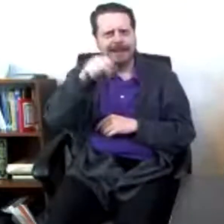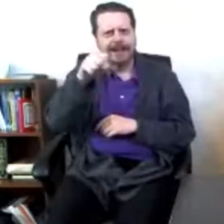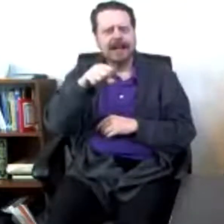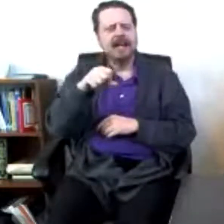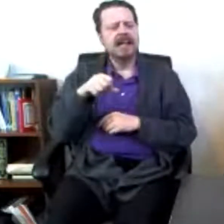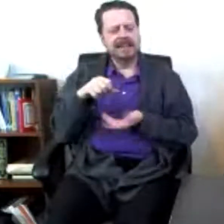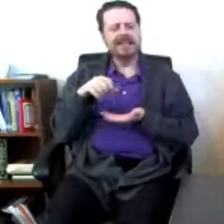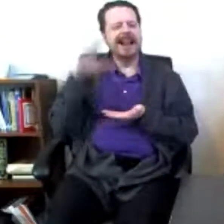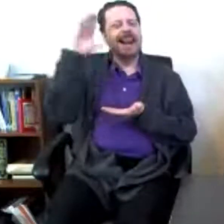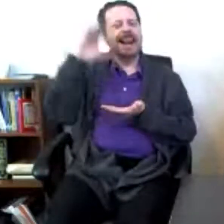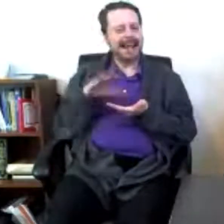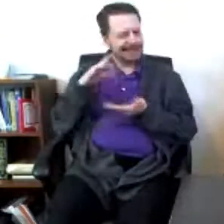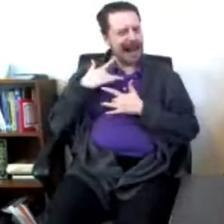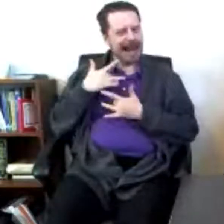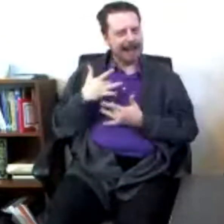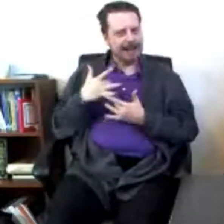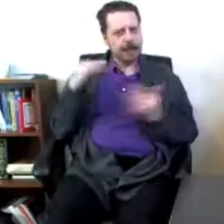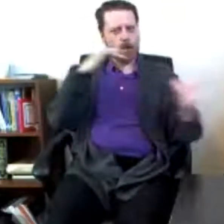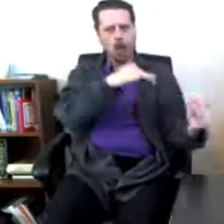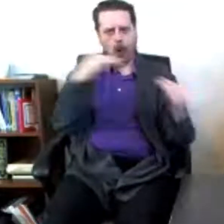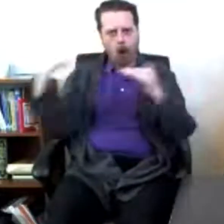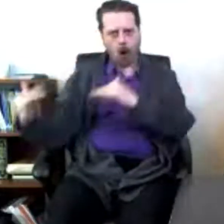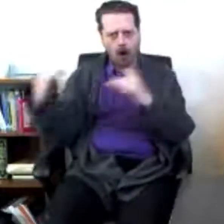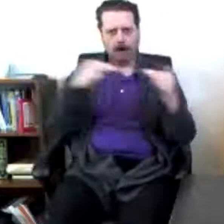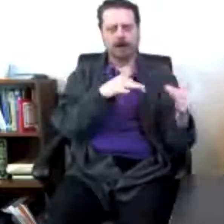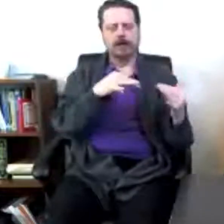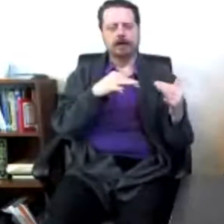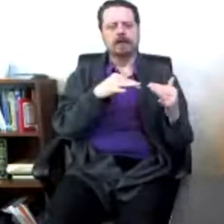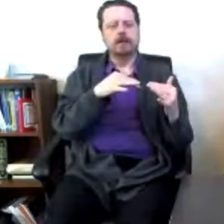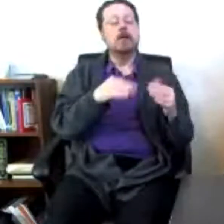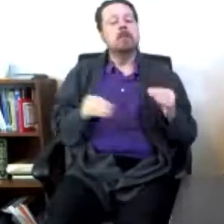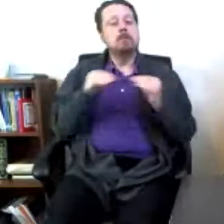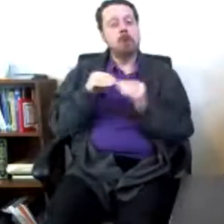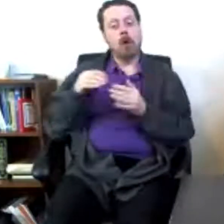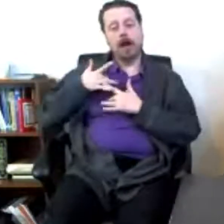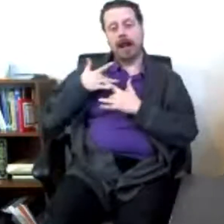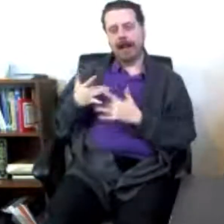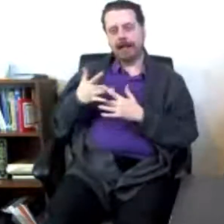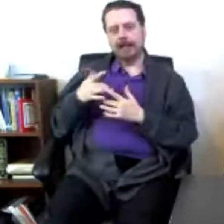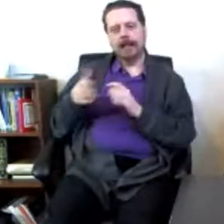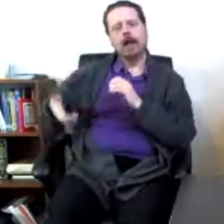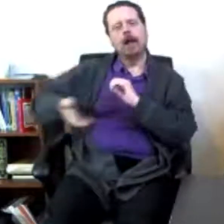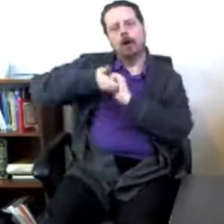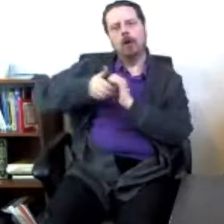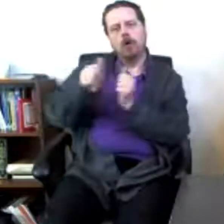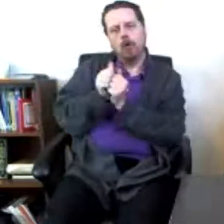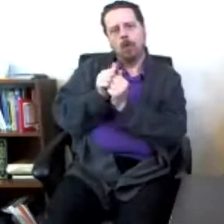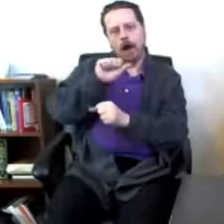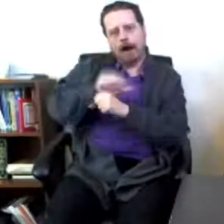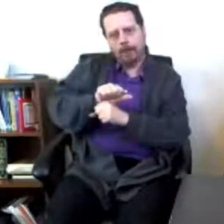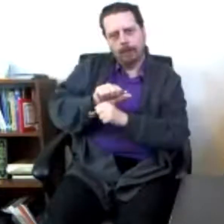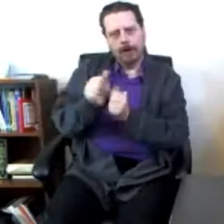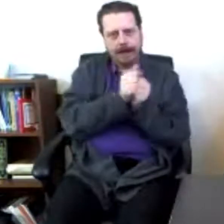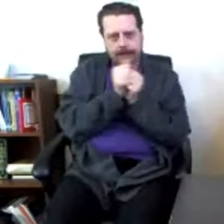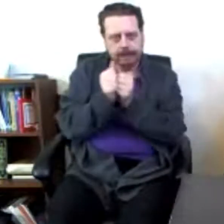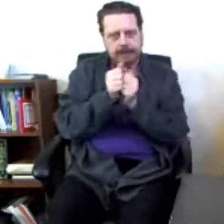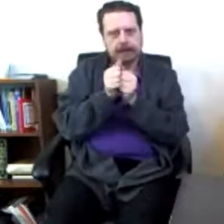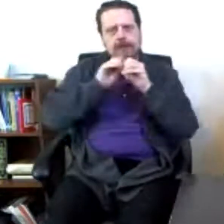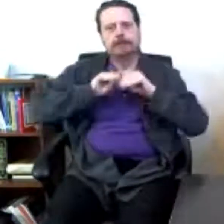less likely to war and fight, and more likely to cooperate and spread peace and